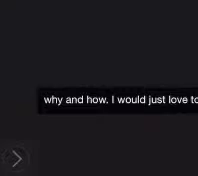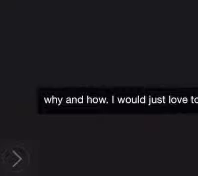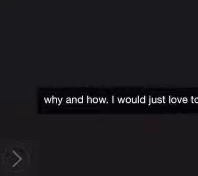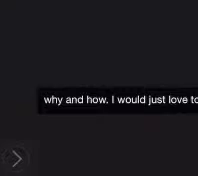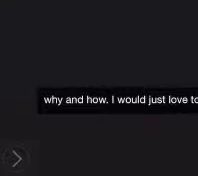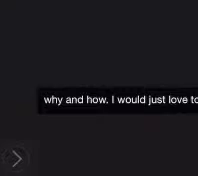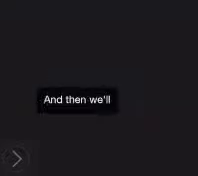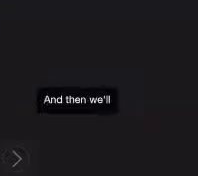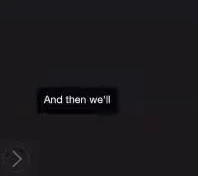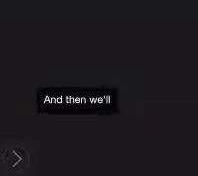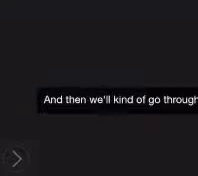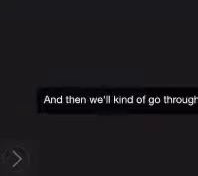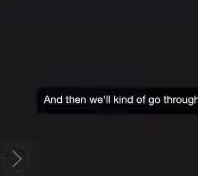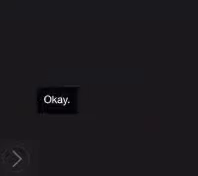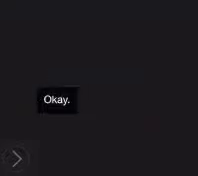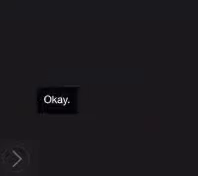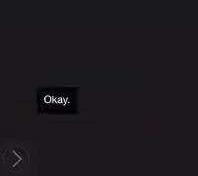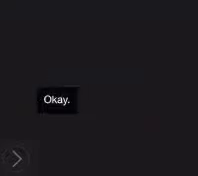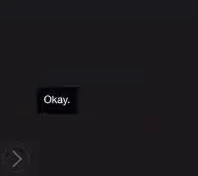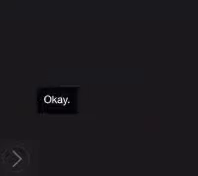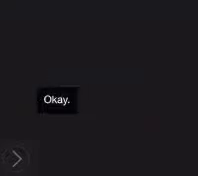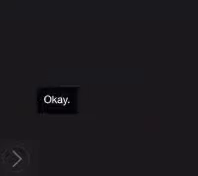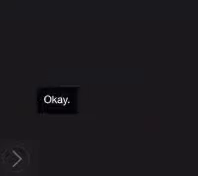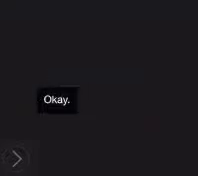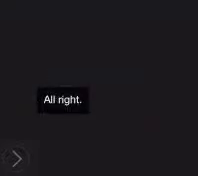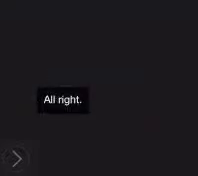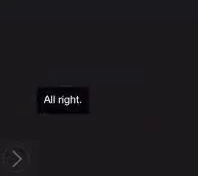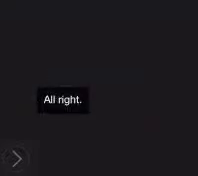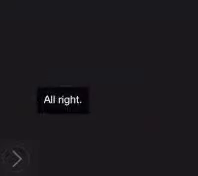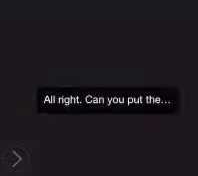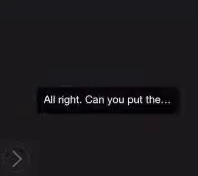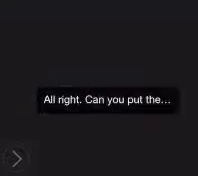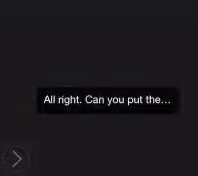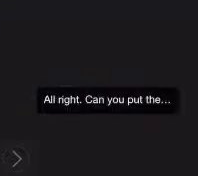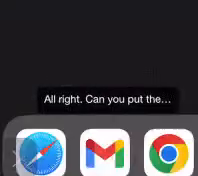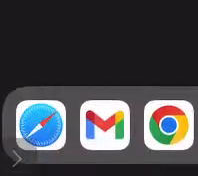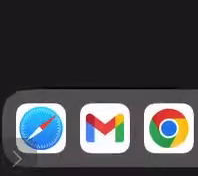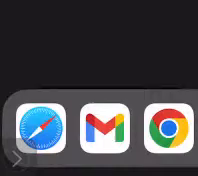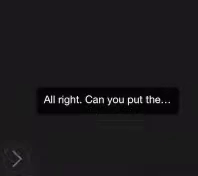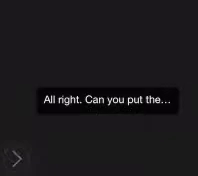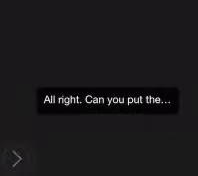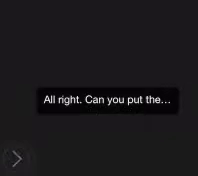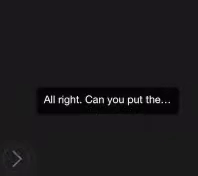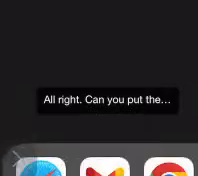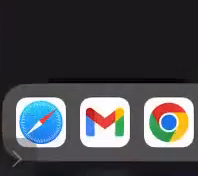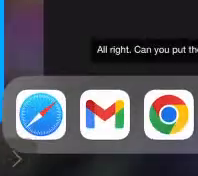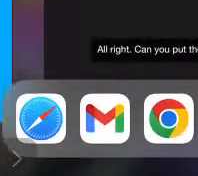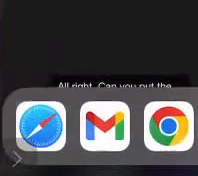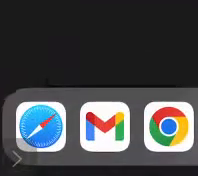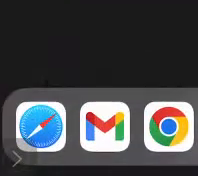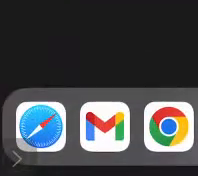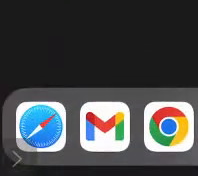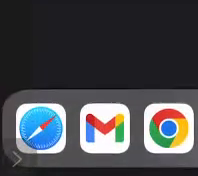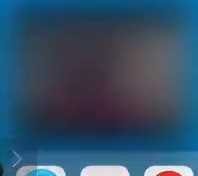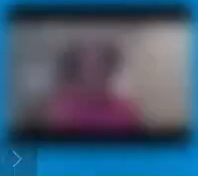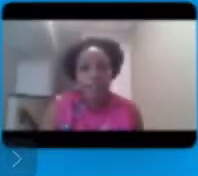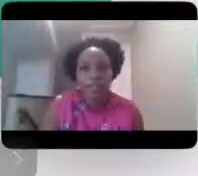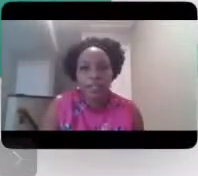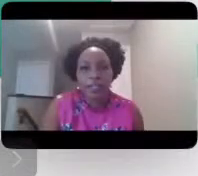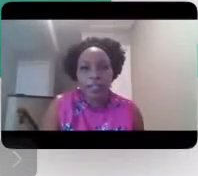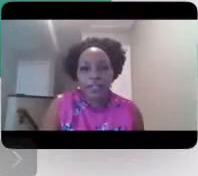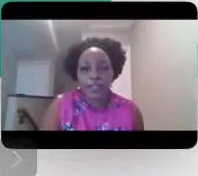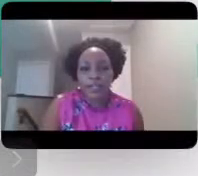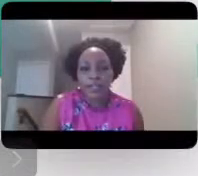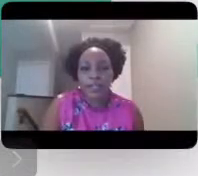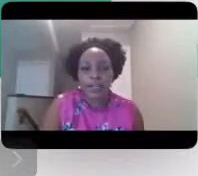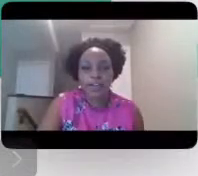go through these. Yeah. All right. Can you put the, oh, because I don't see it on my screen again. There we